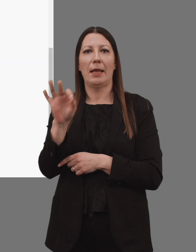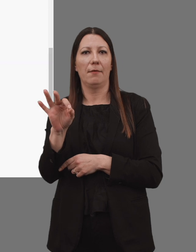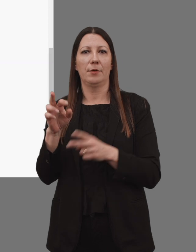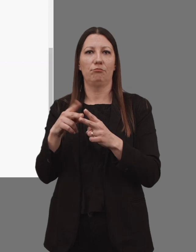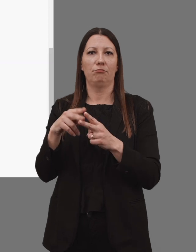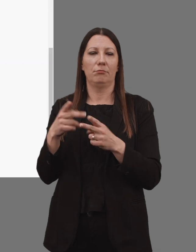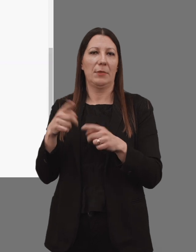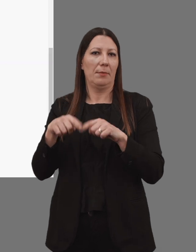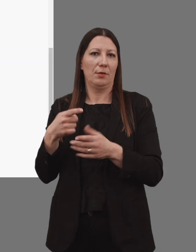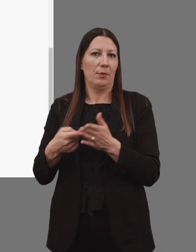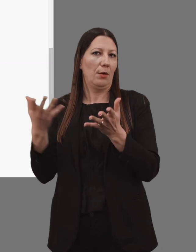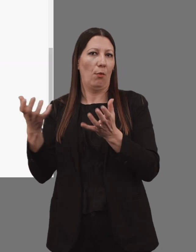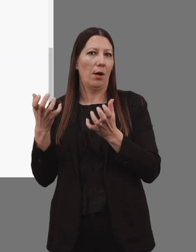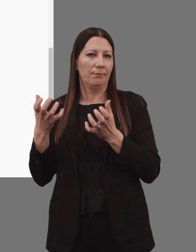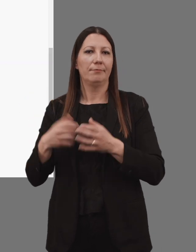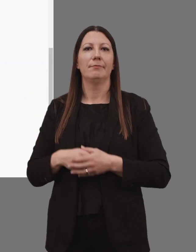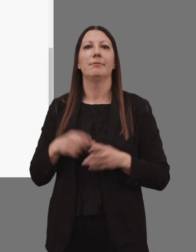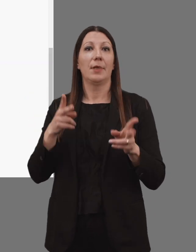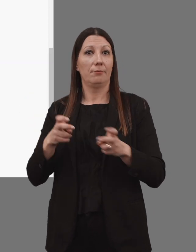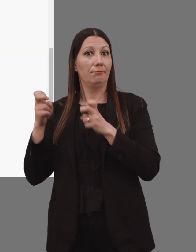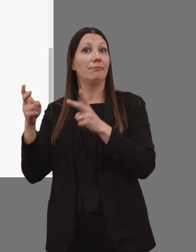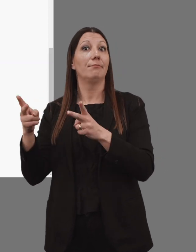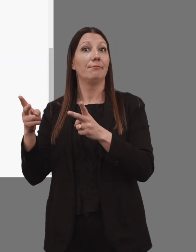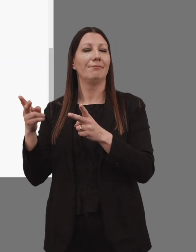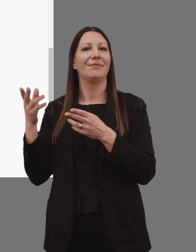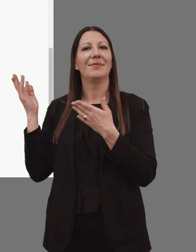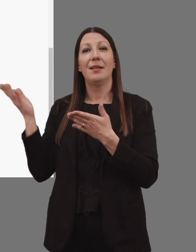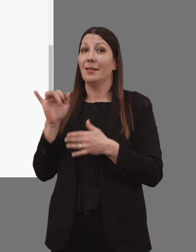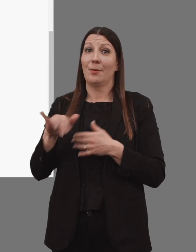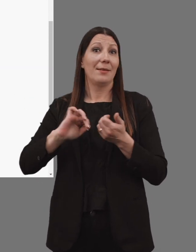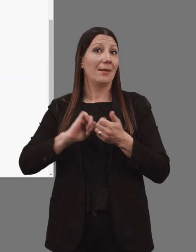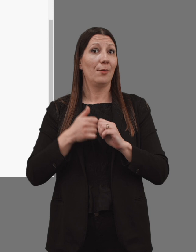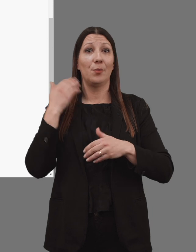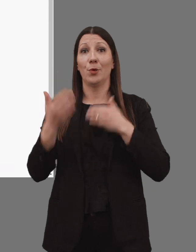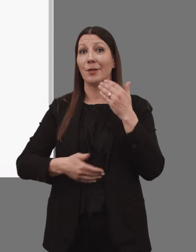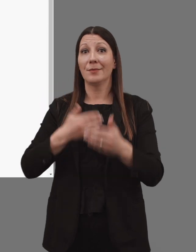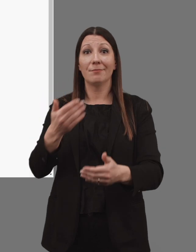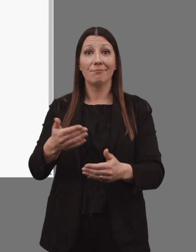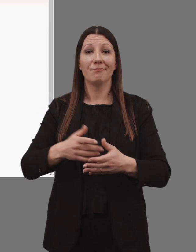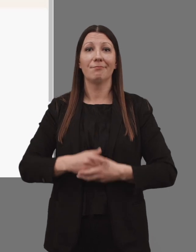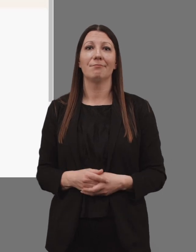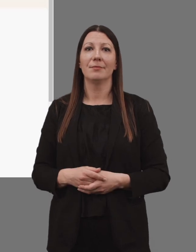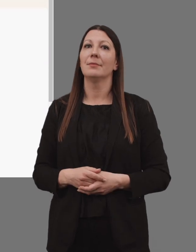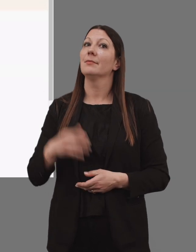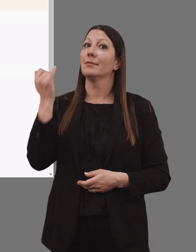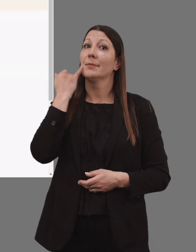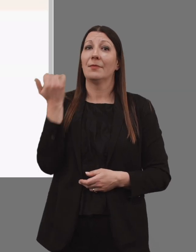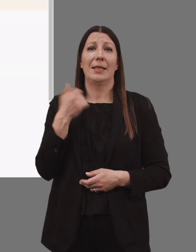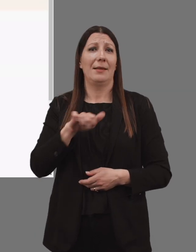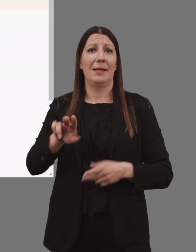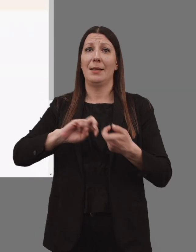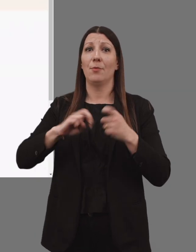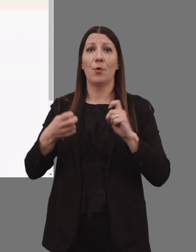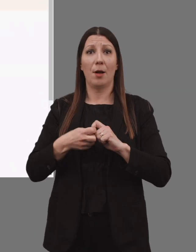it's asking for. And that's kind of how it works. Again, if you have any trouble at all, take a screenshot,